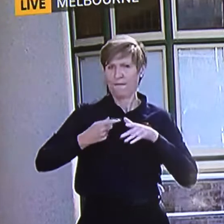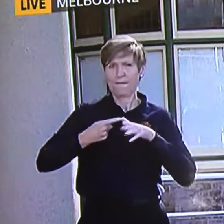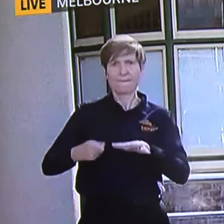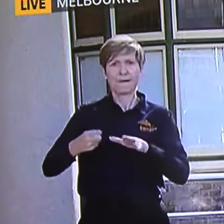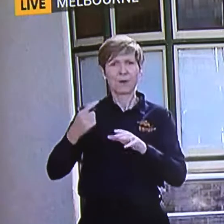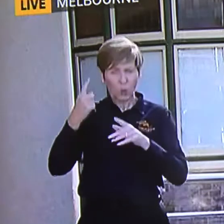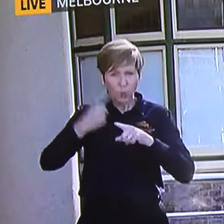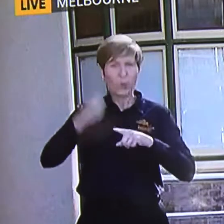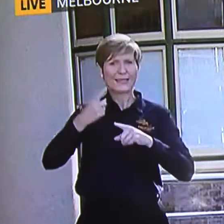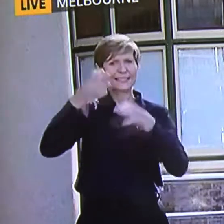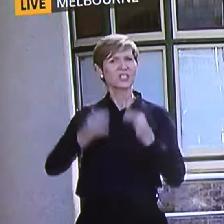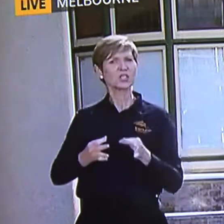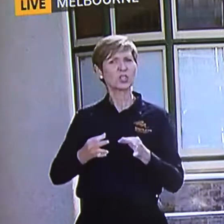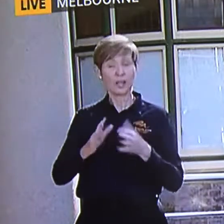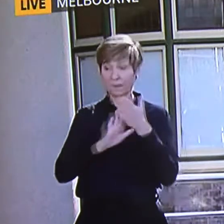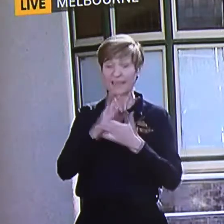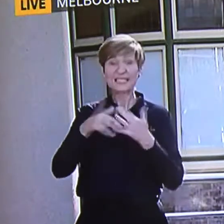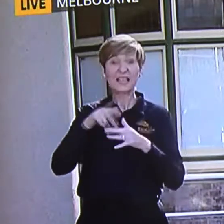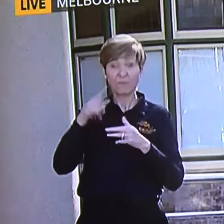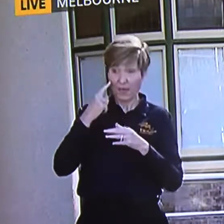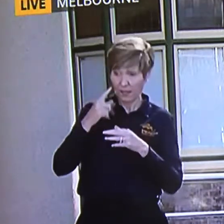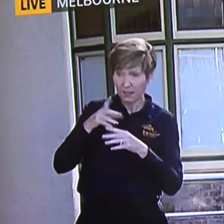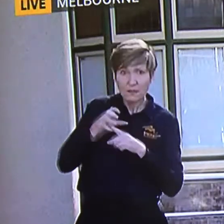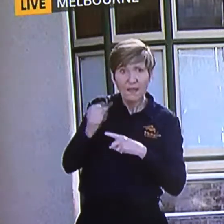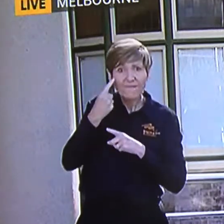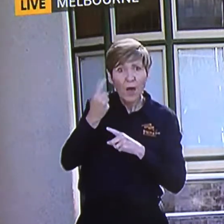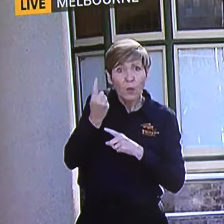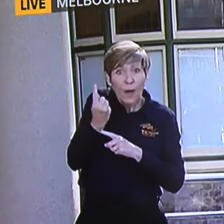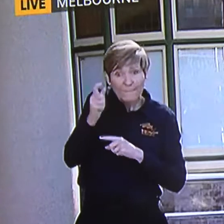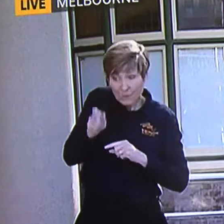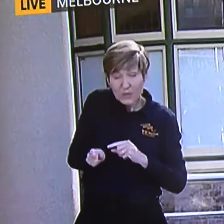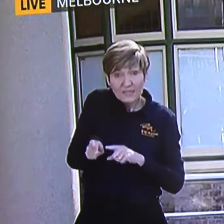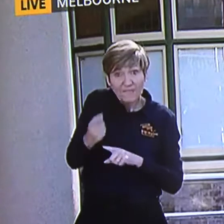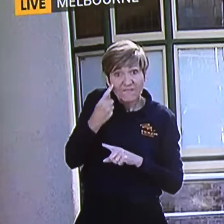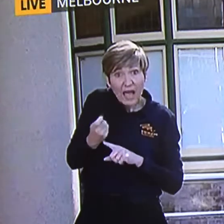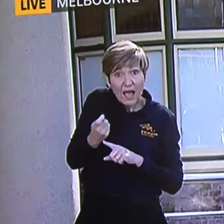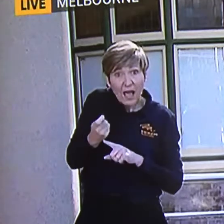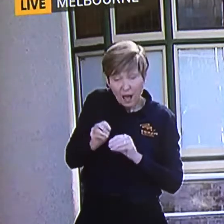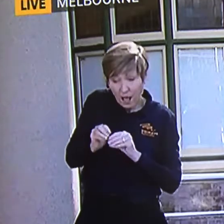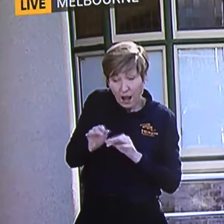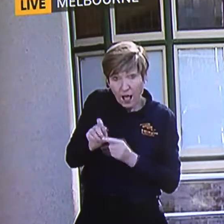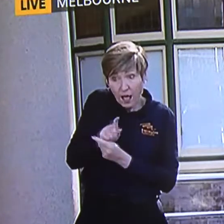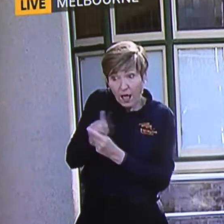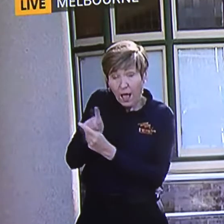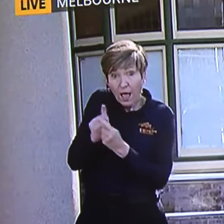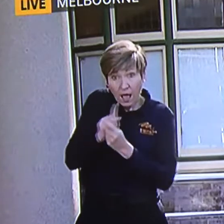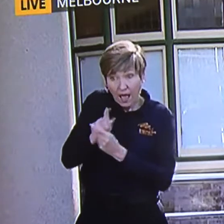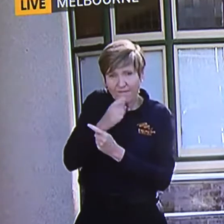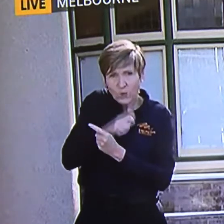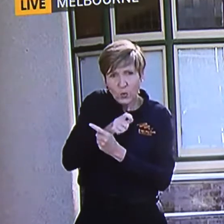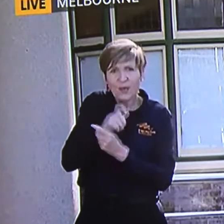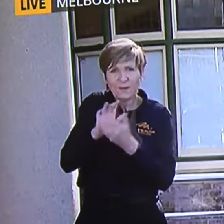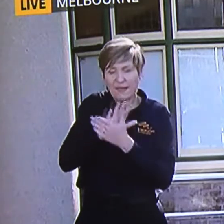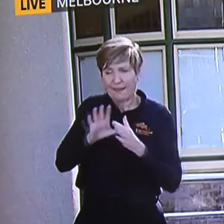there were individual cases which broke out into a local spike, then the